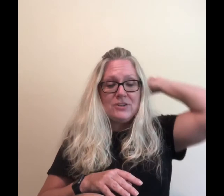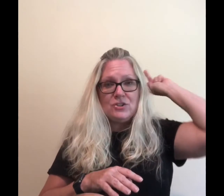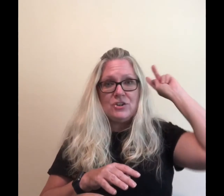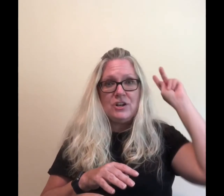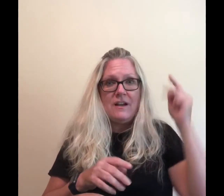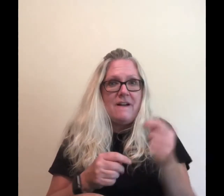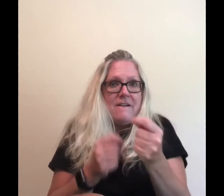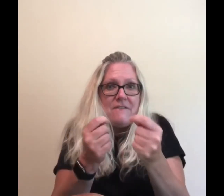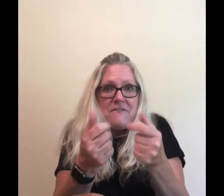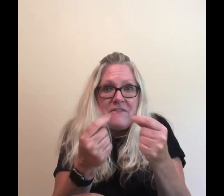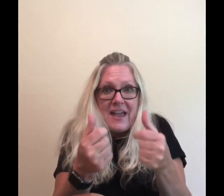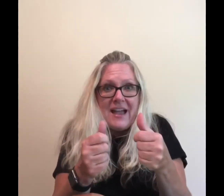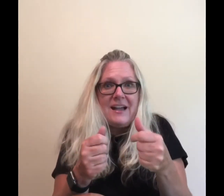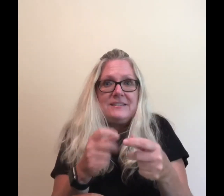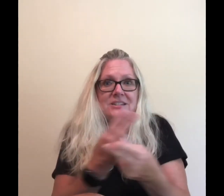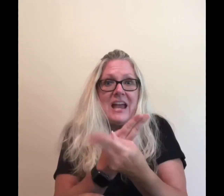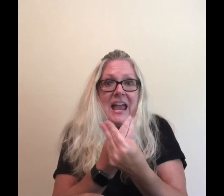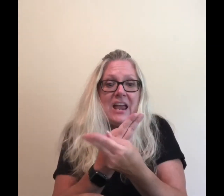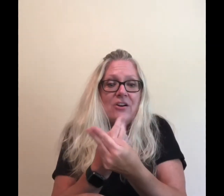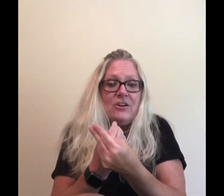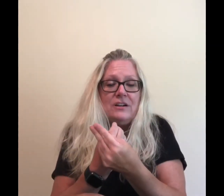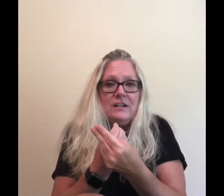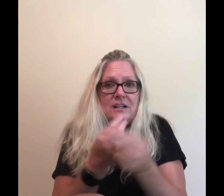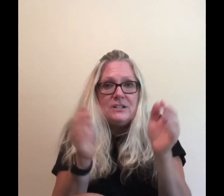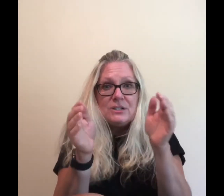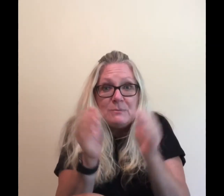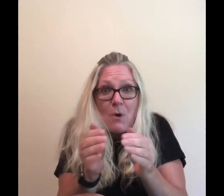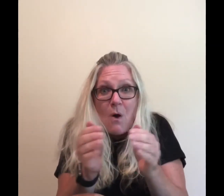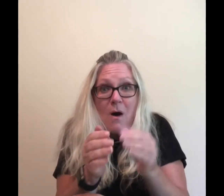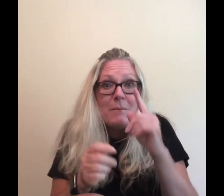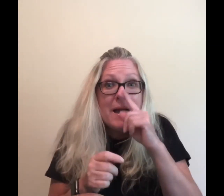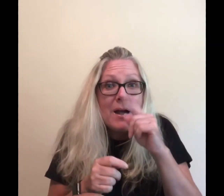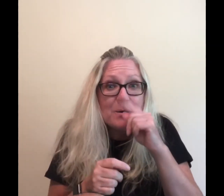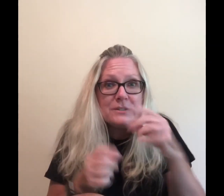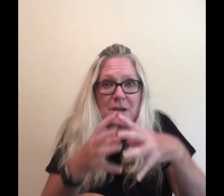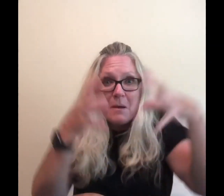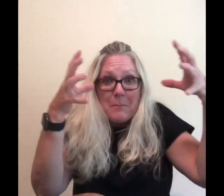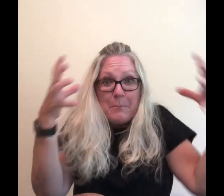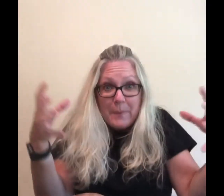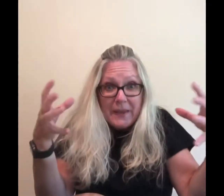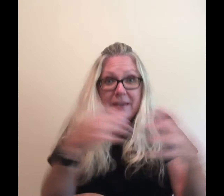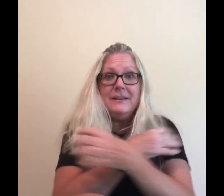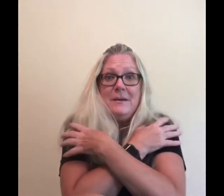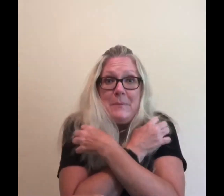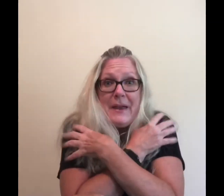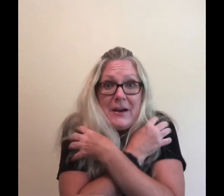badger, fast hare. Small mouse, big bear.